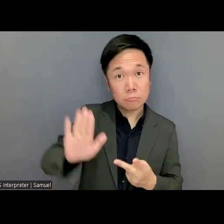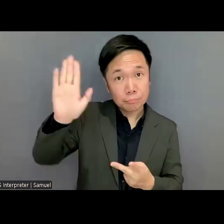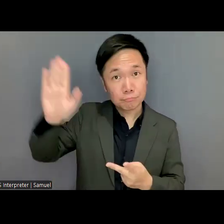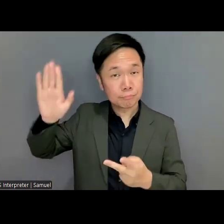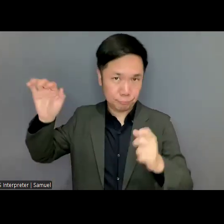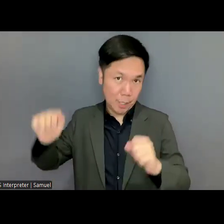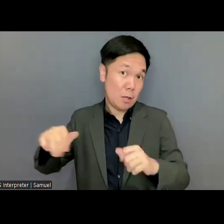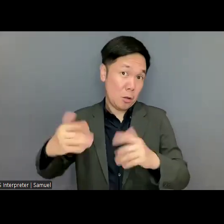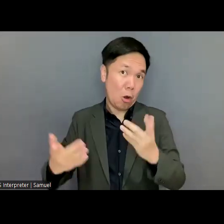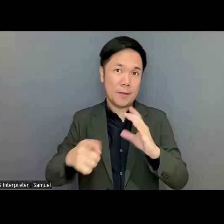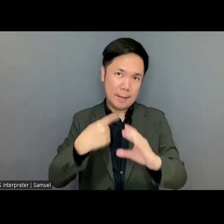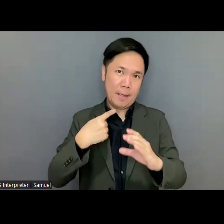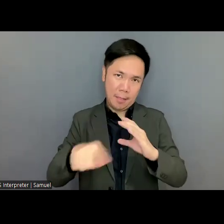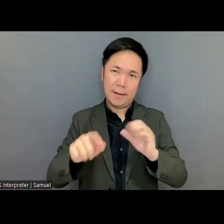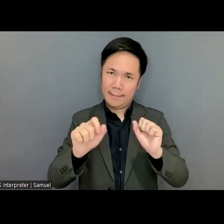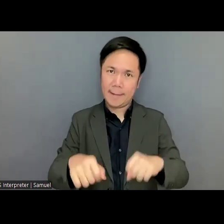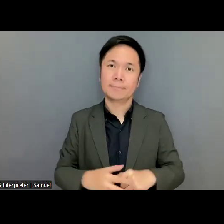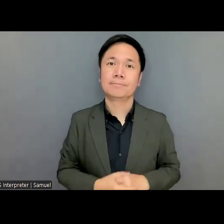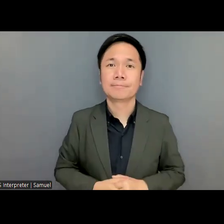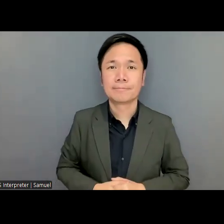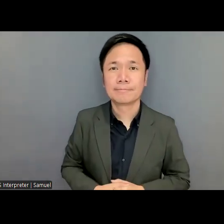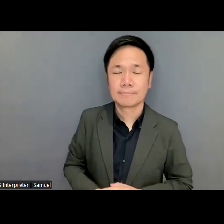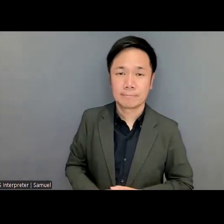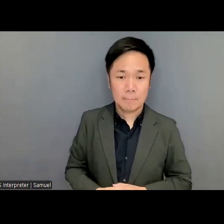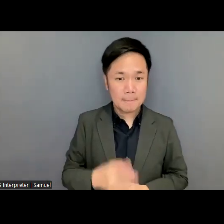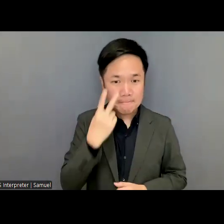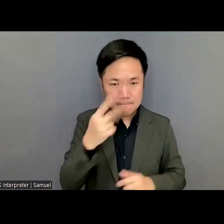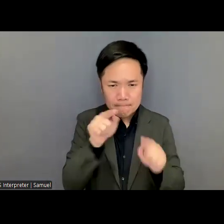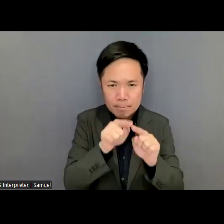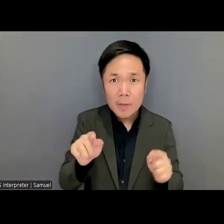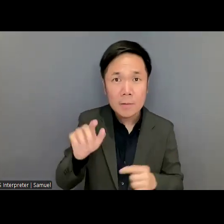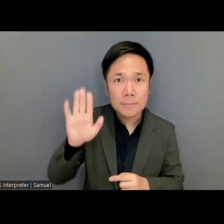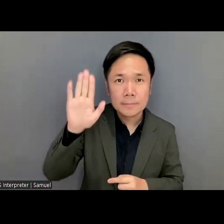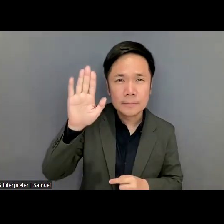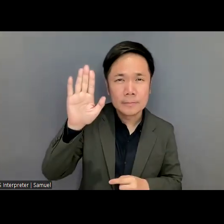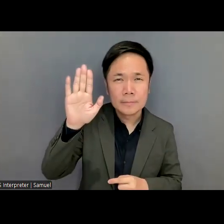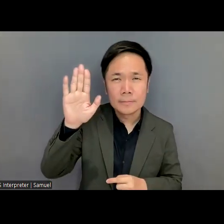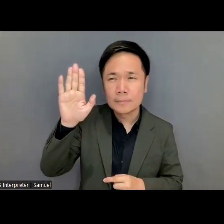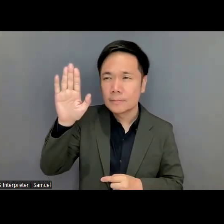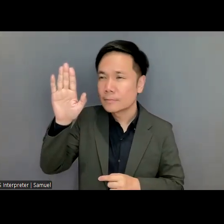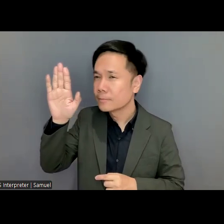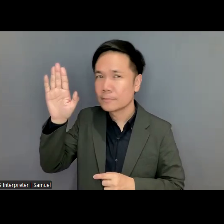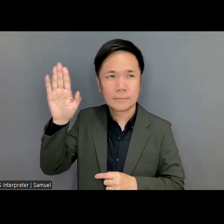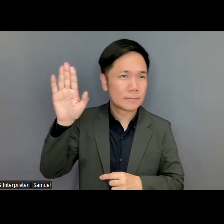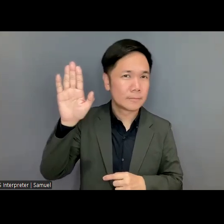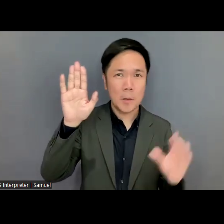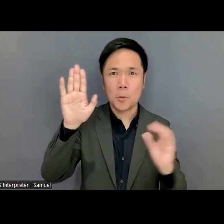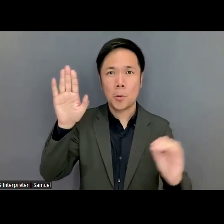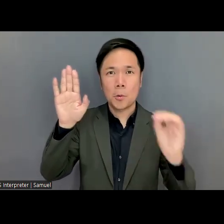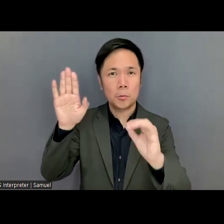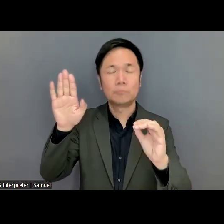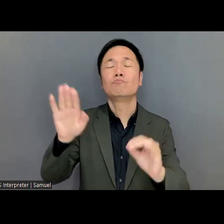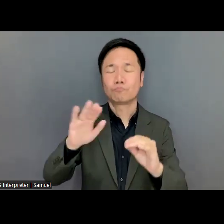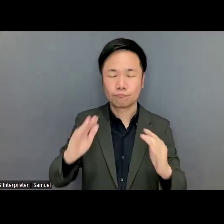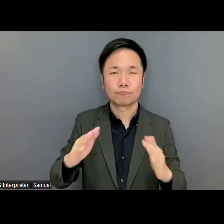Thanks, Rosario. I don't see any other hand raised or questions in the chat box, so maybe we can go to